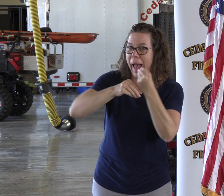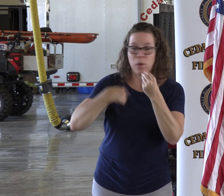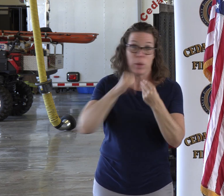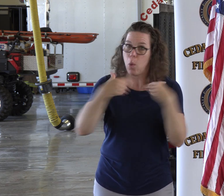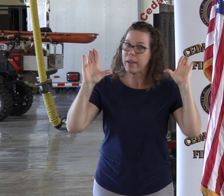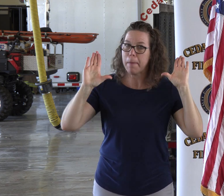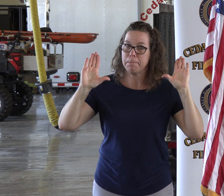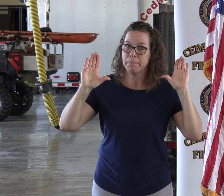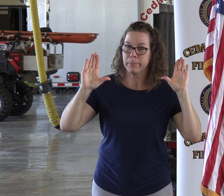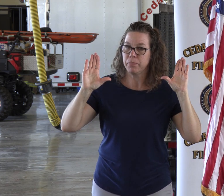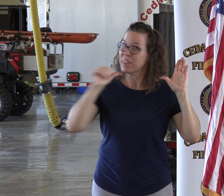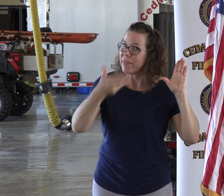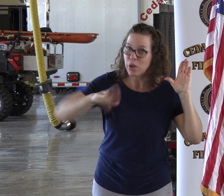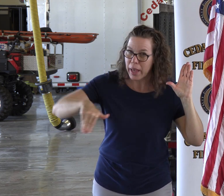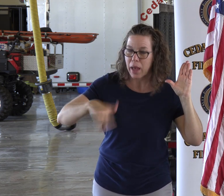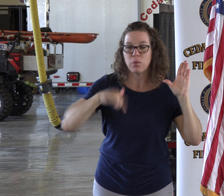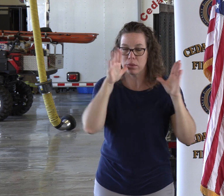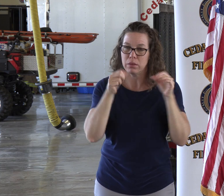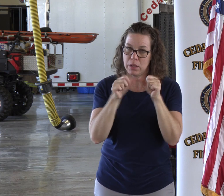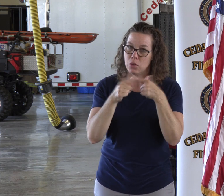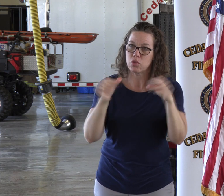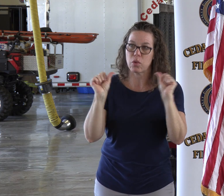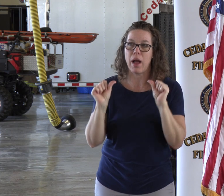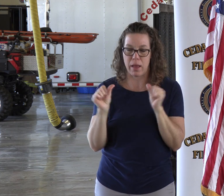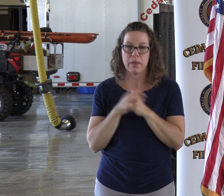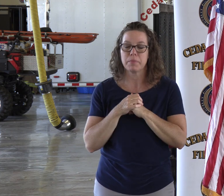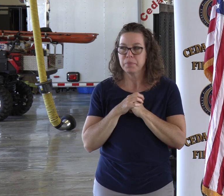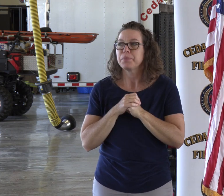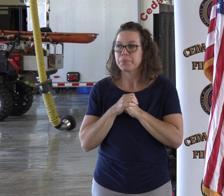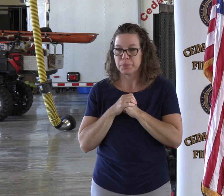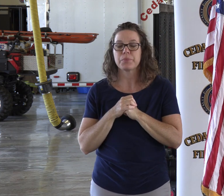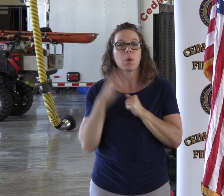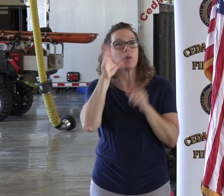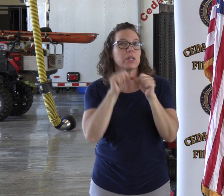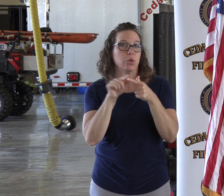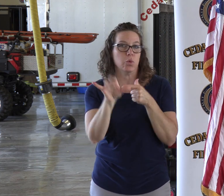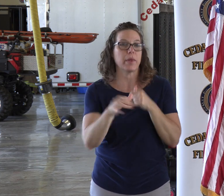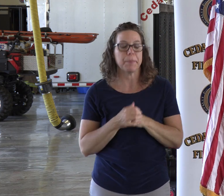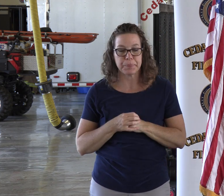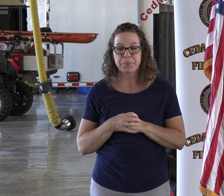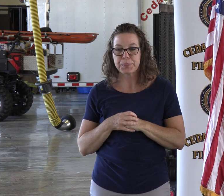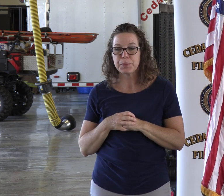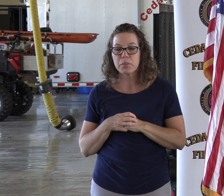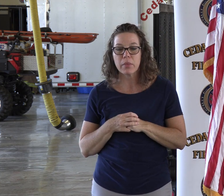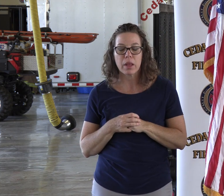quit until we either get it or we've run out of options, but we'll continue to do that.